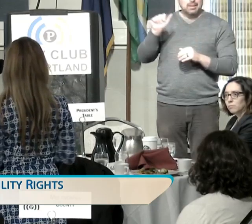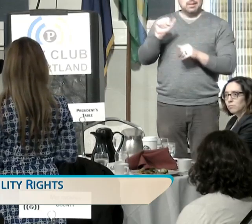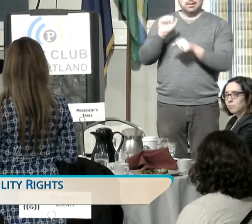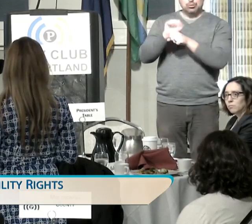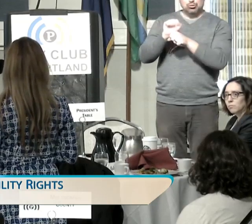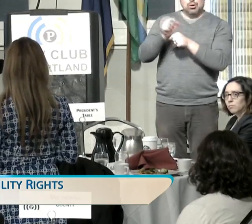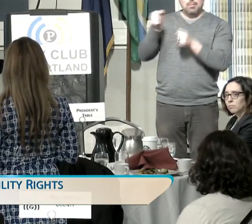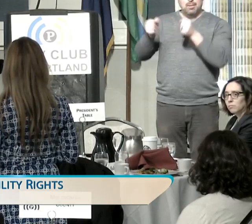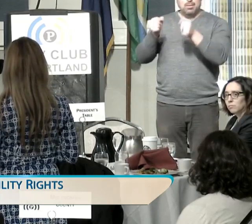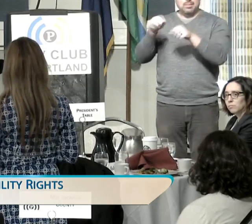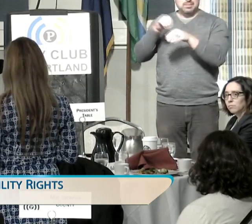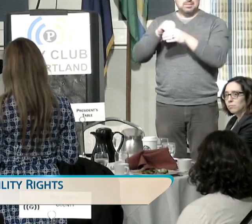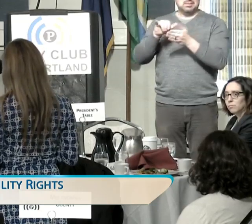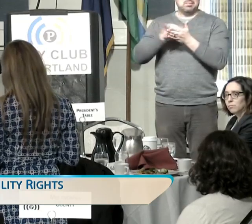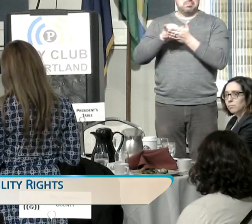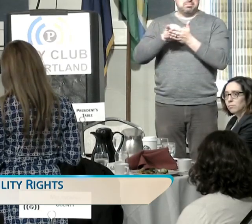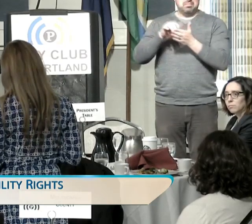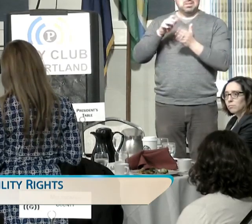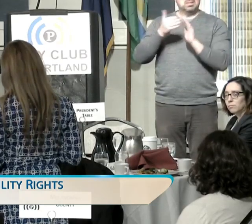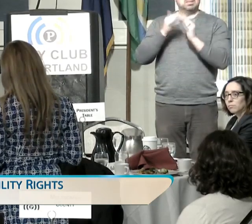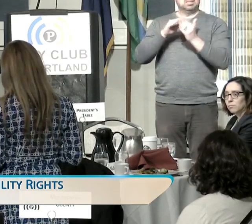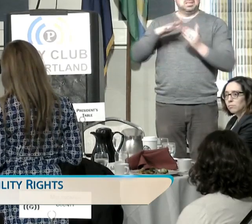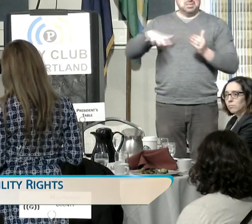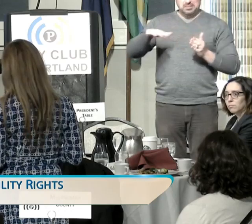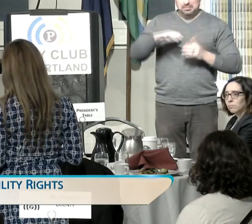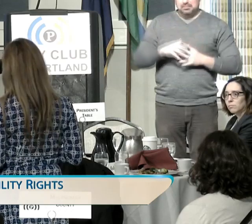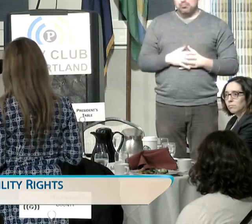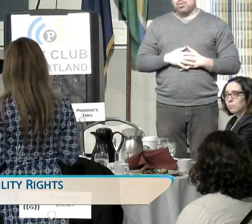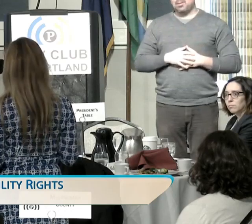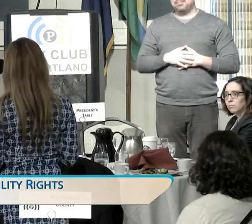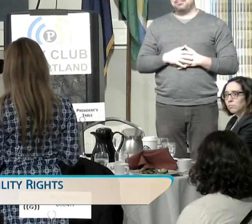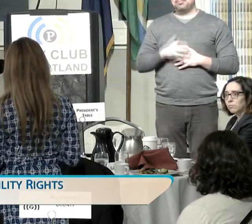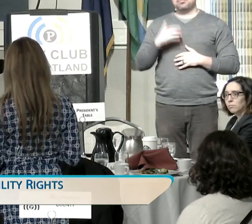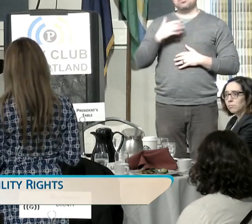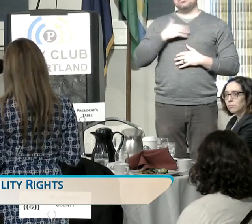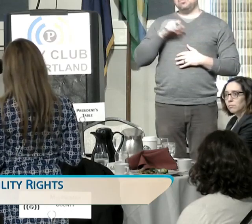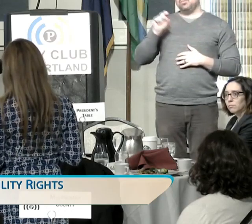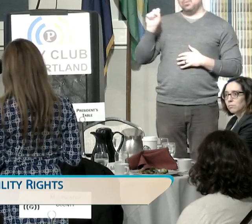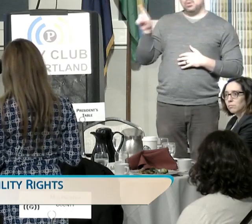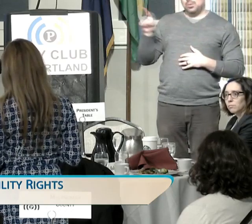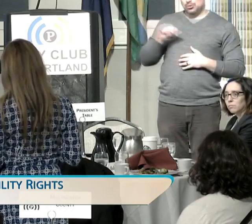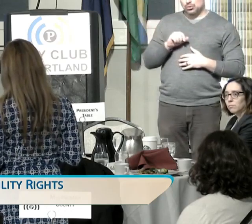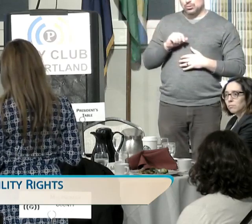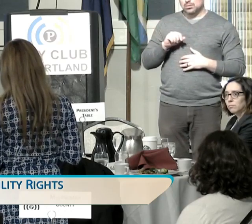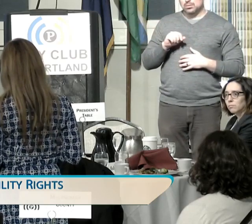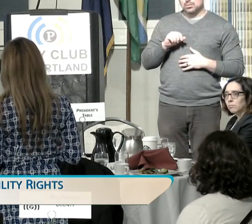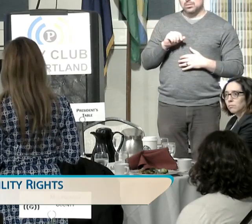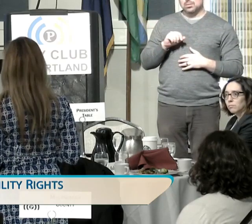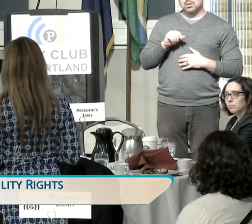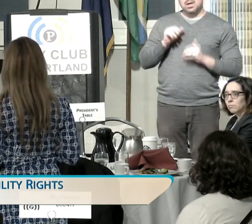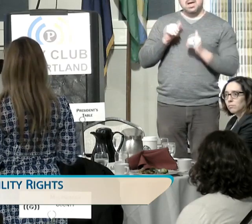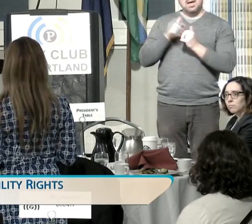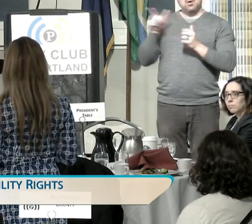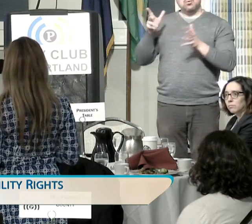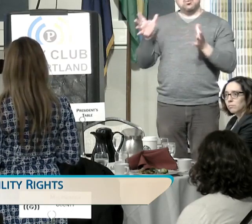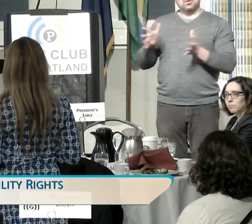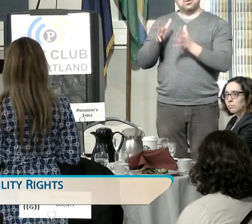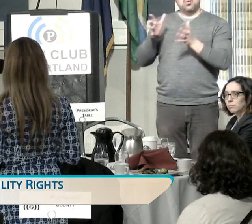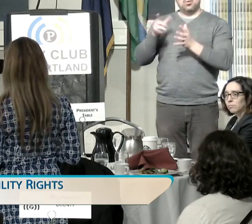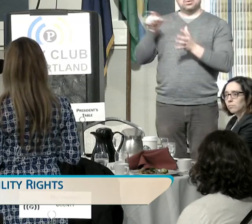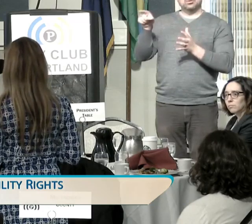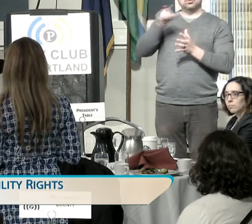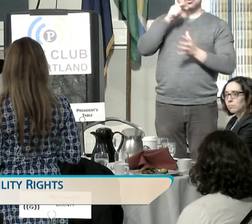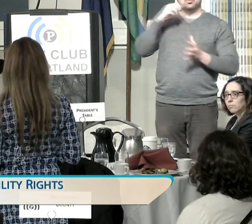in job placements throughout the metro. And so my question is, how do you encourage employers to